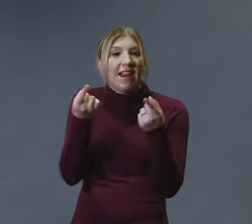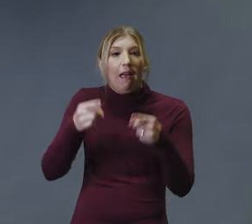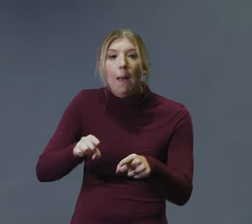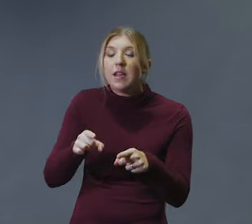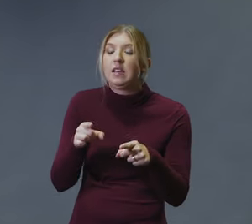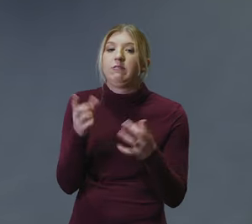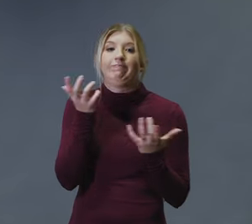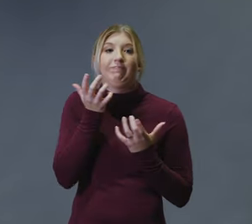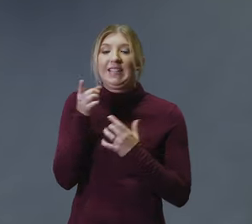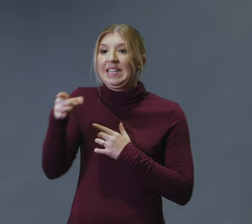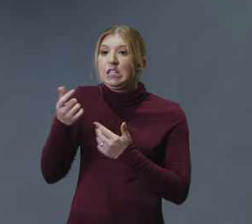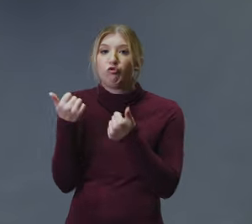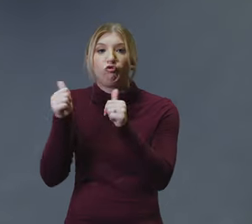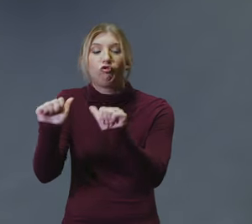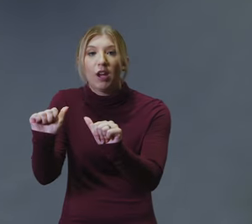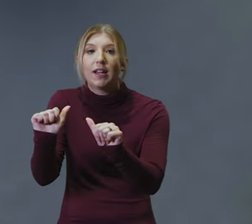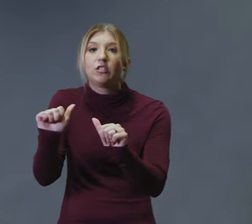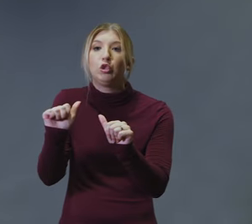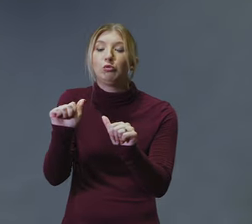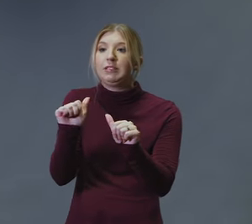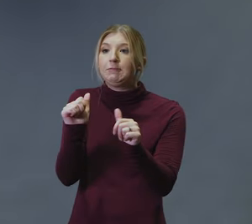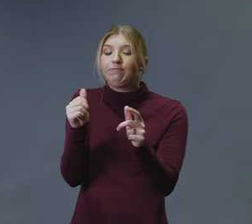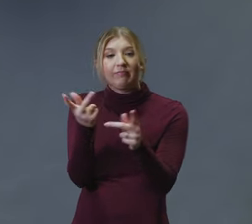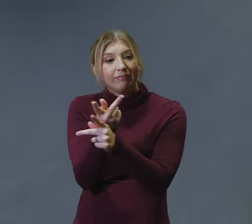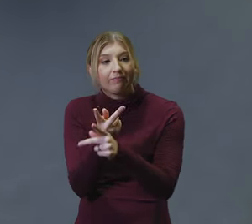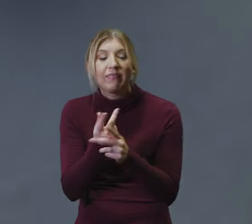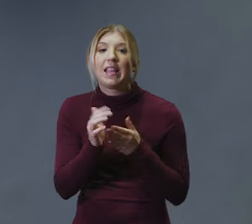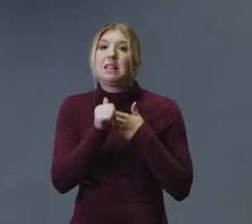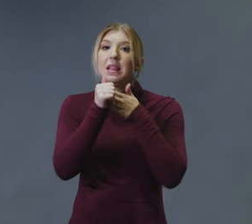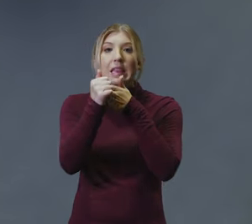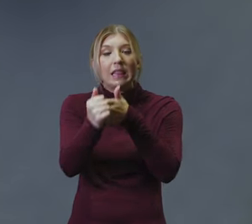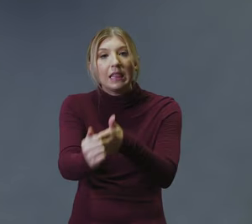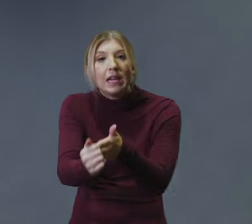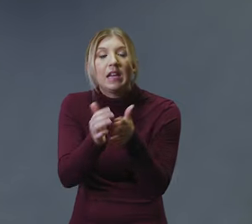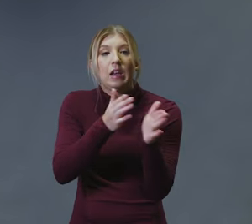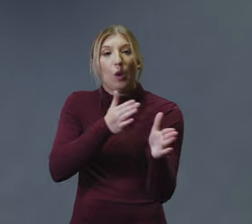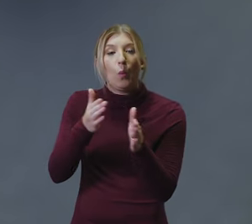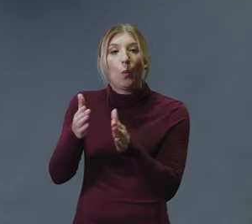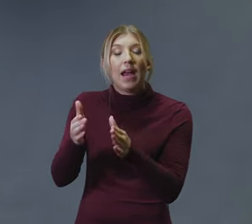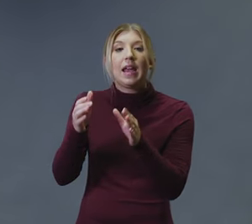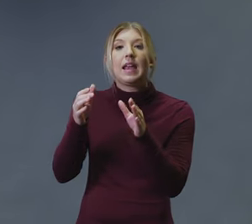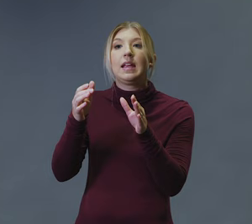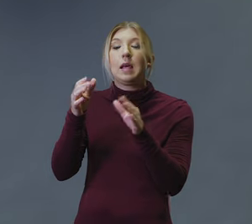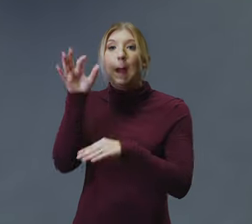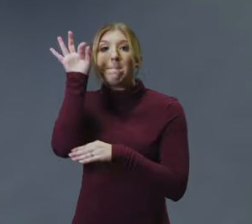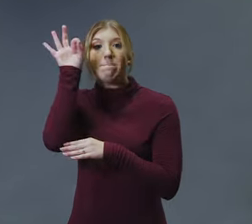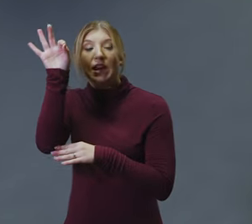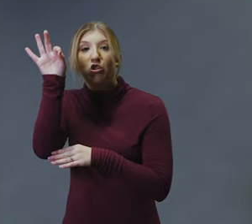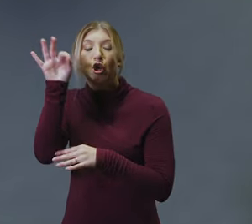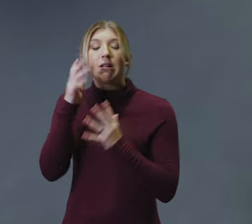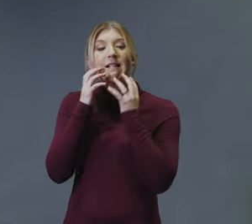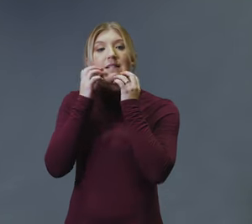else, how he is trying to navigate and lead you guys in a way that is both pastoral and